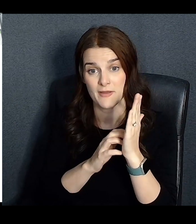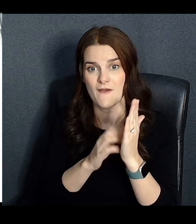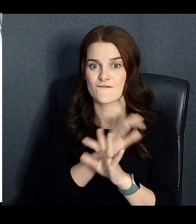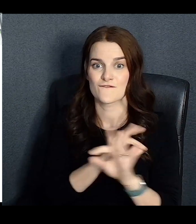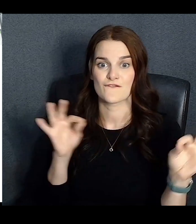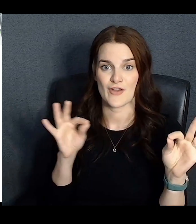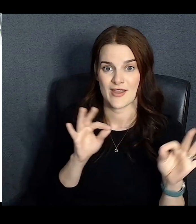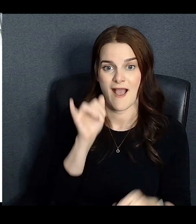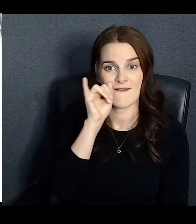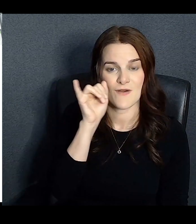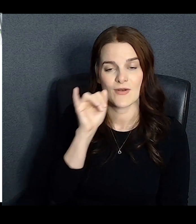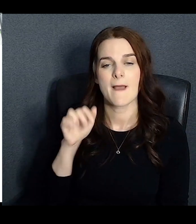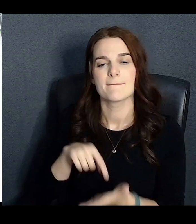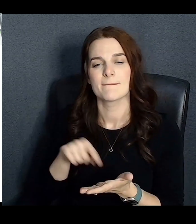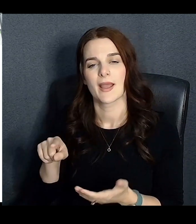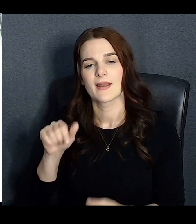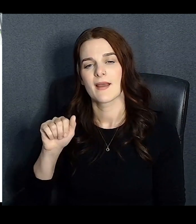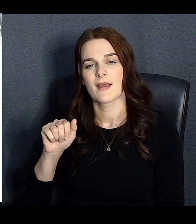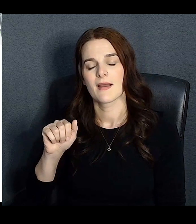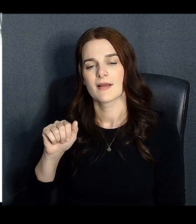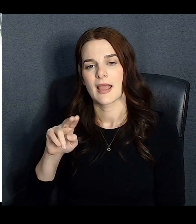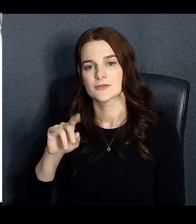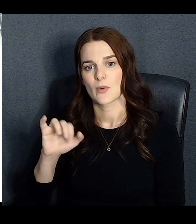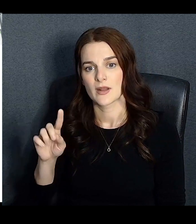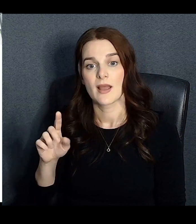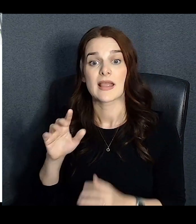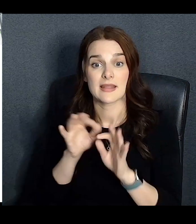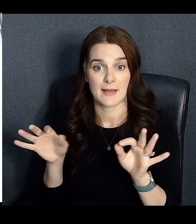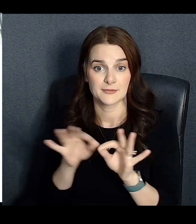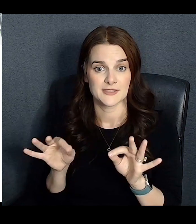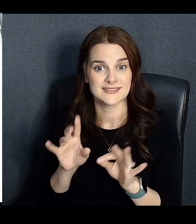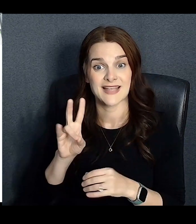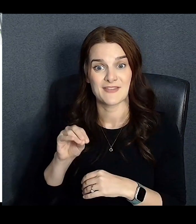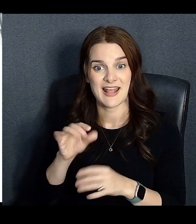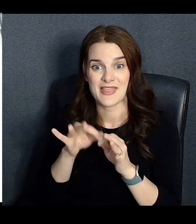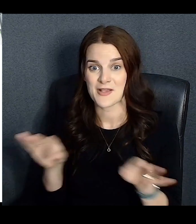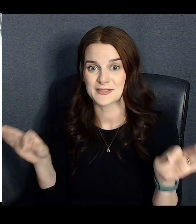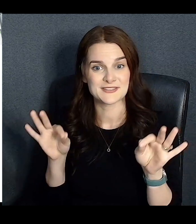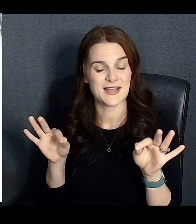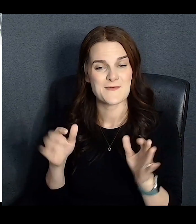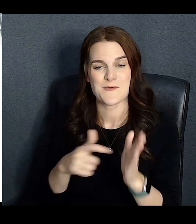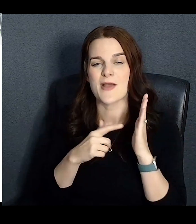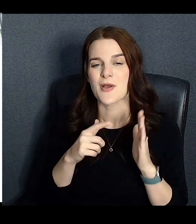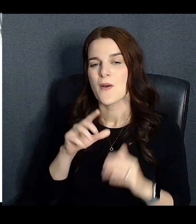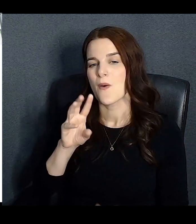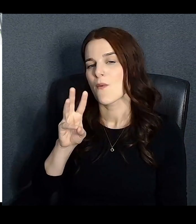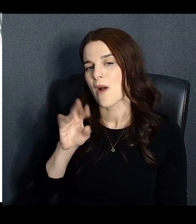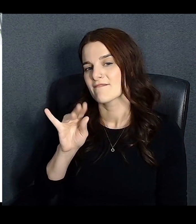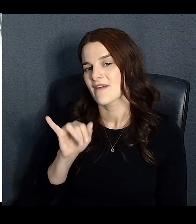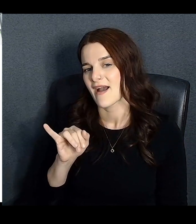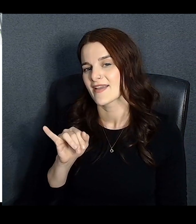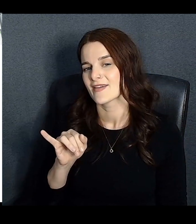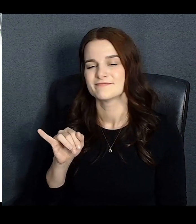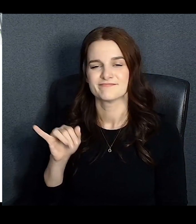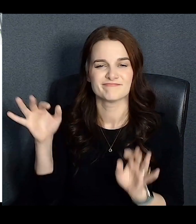there are paid versions on iPhone. This app can caption in 70 languages, but it does require Wi-Fi or a network connection. And